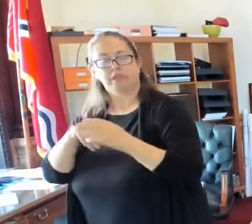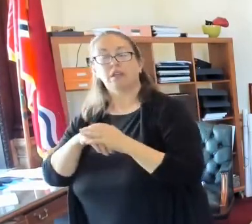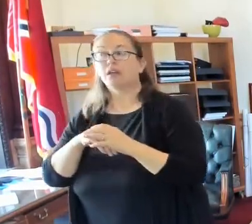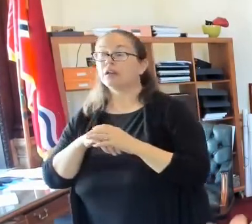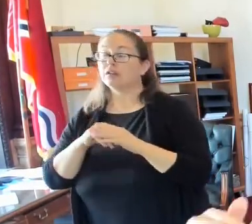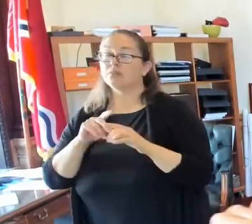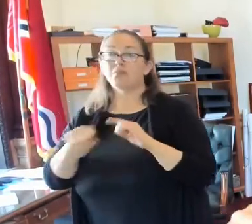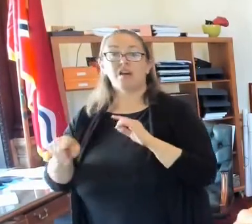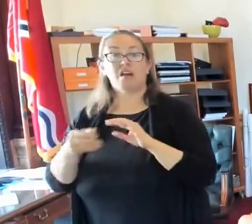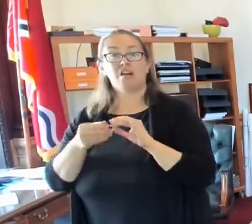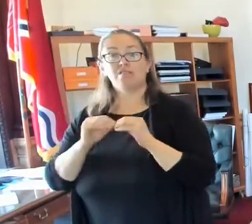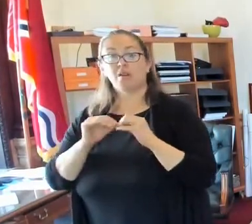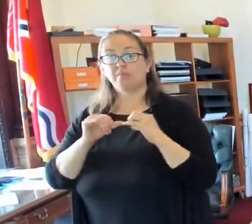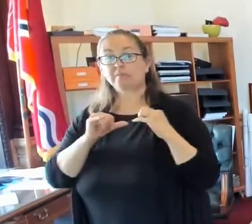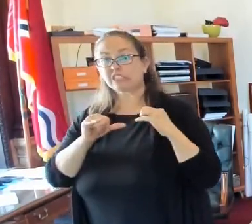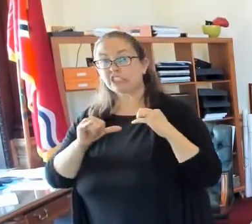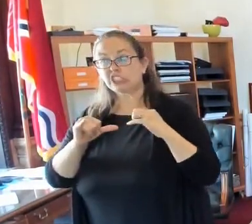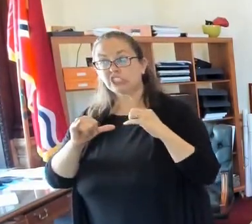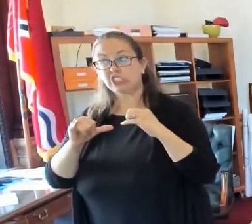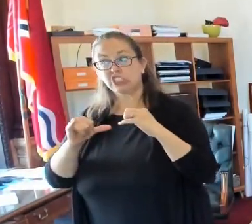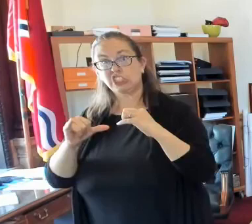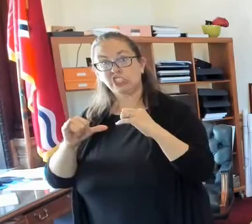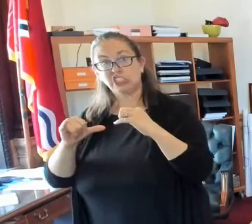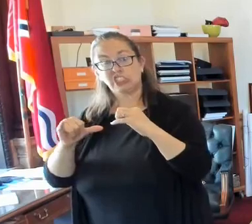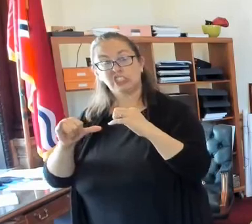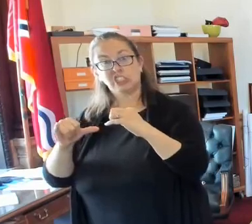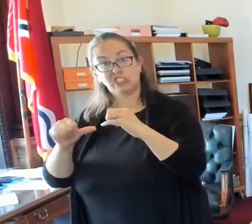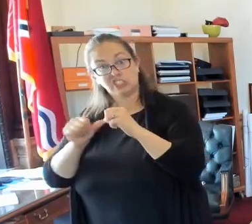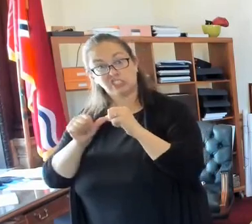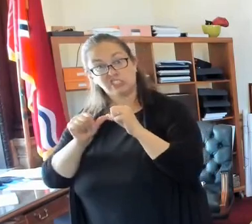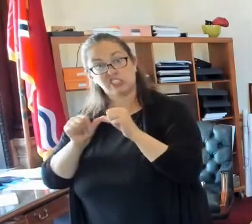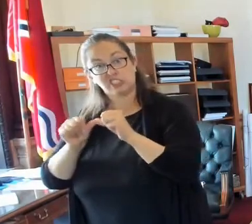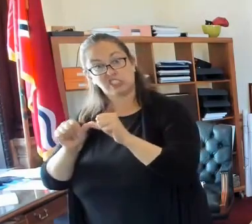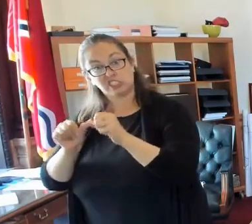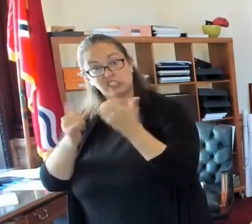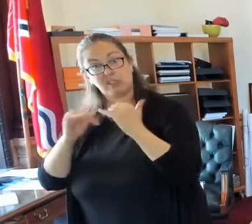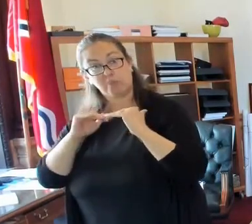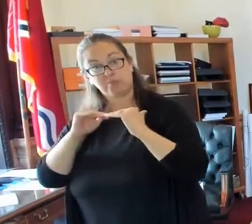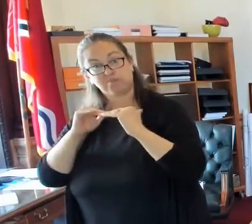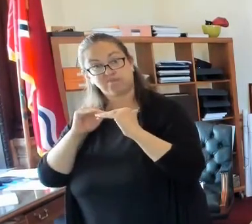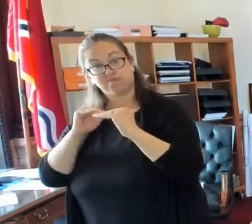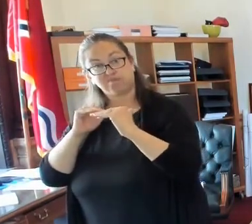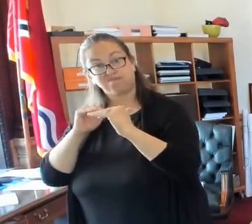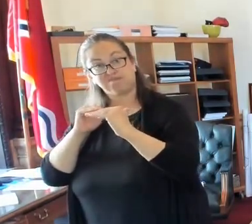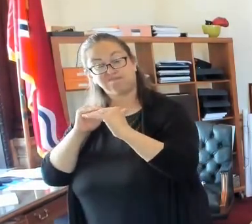stubborn numbers, pretty much of a plateau.